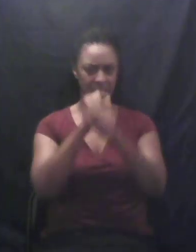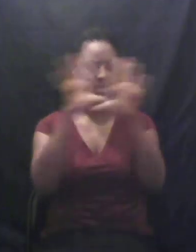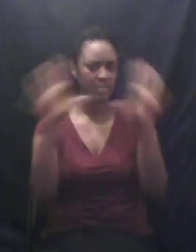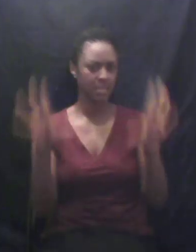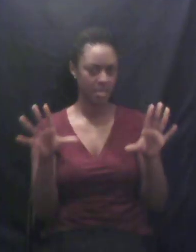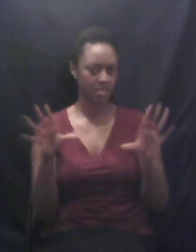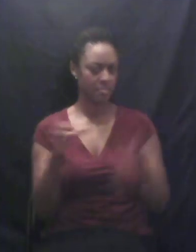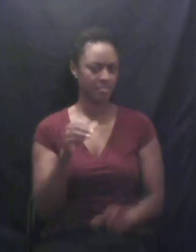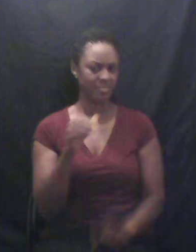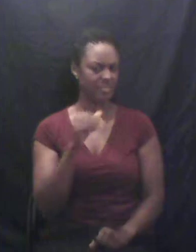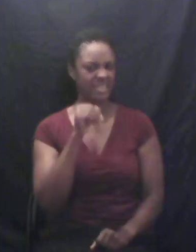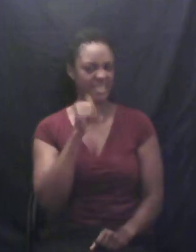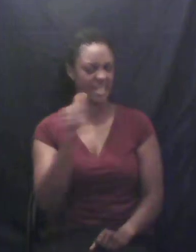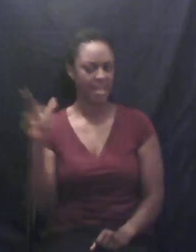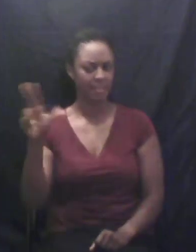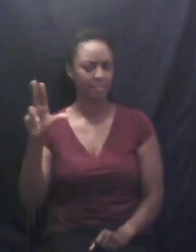Now, how would you know to do this?